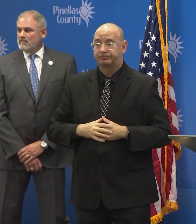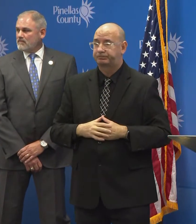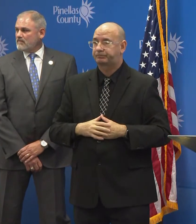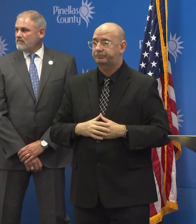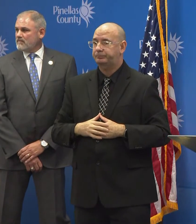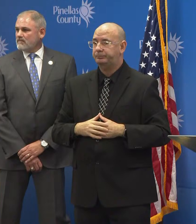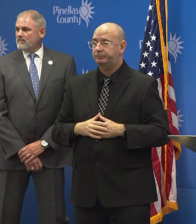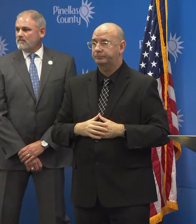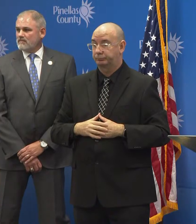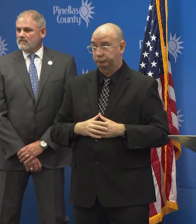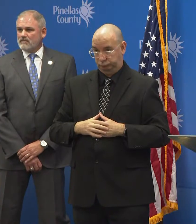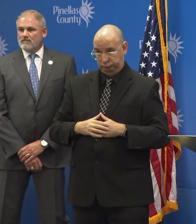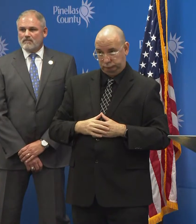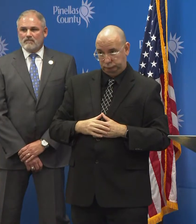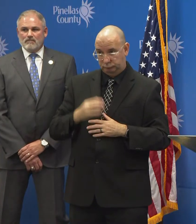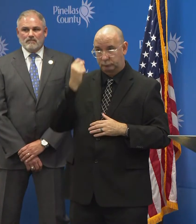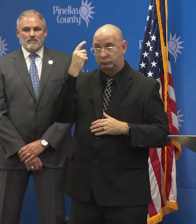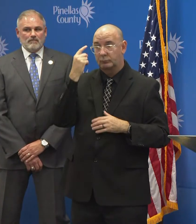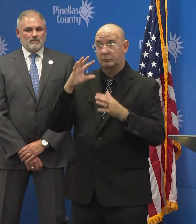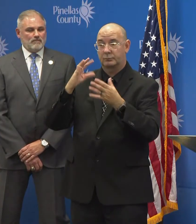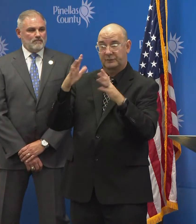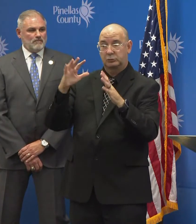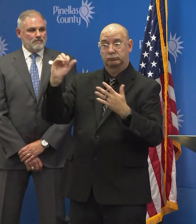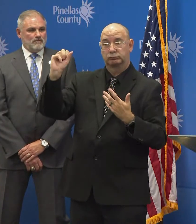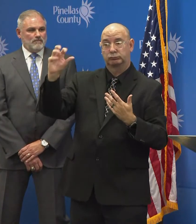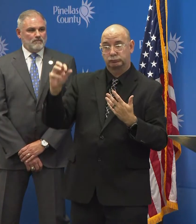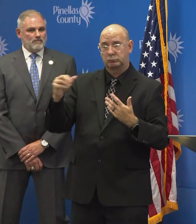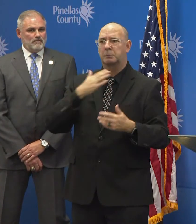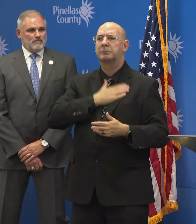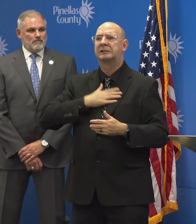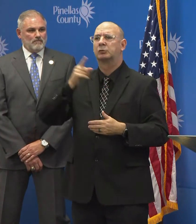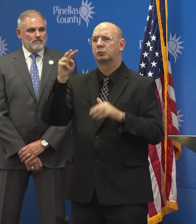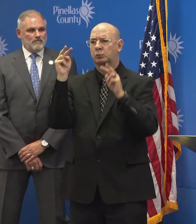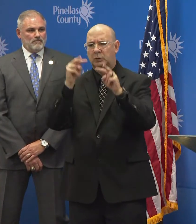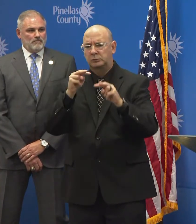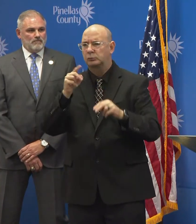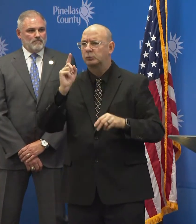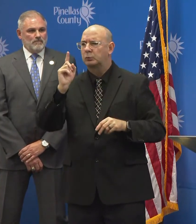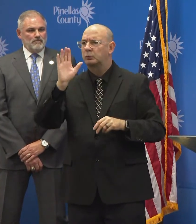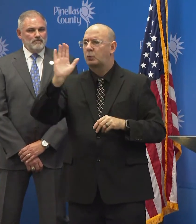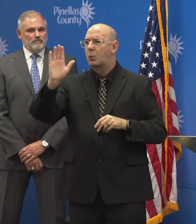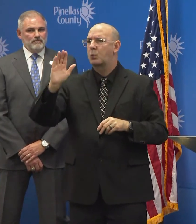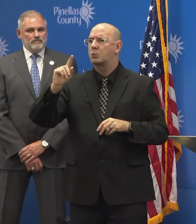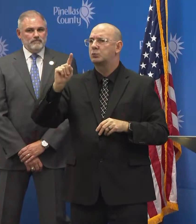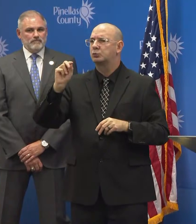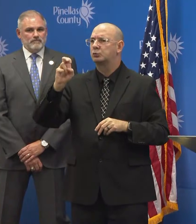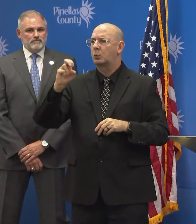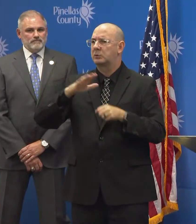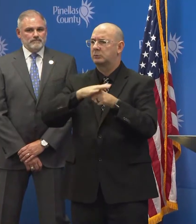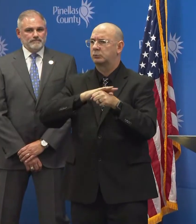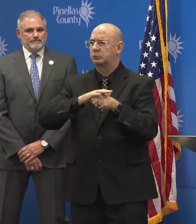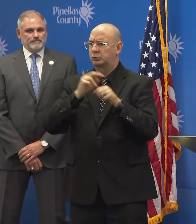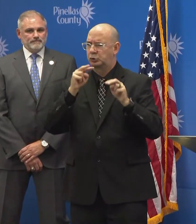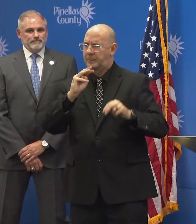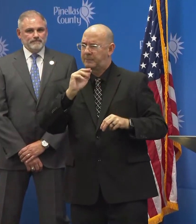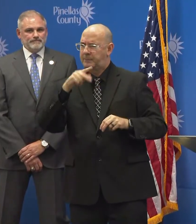mentioned, it's really important you know your zone. We changed some of our zones this year in Pinellas County. So make sure you go to